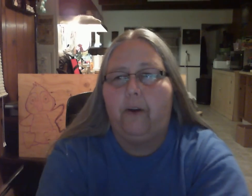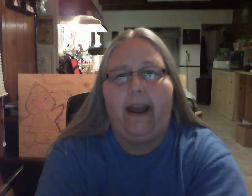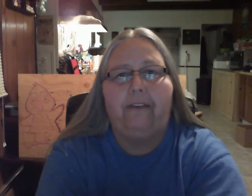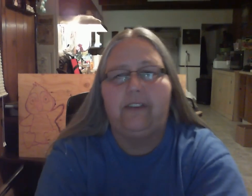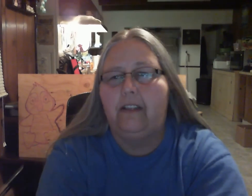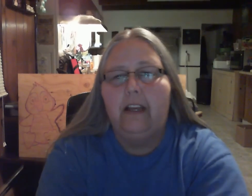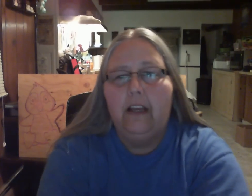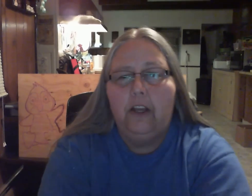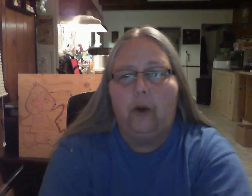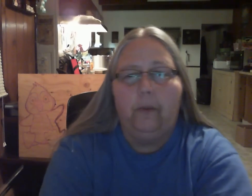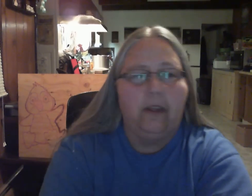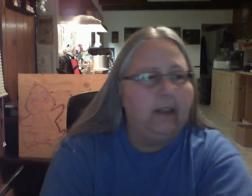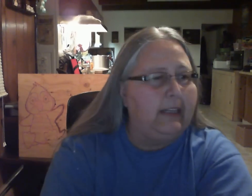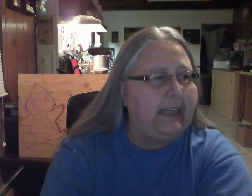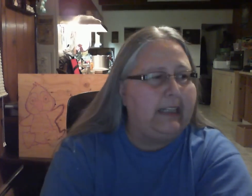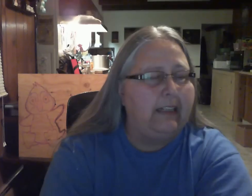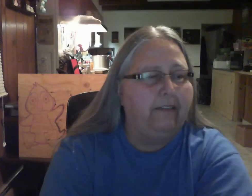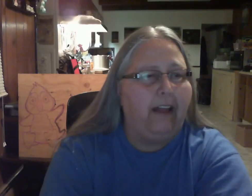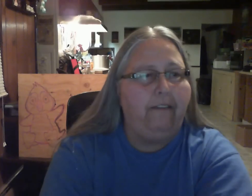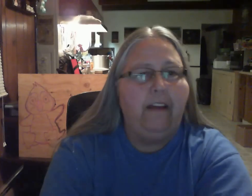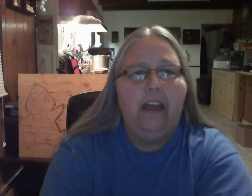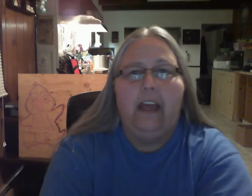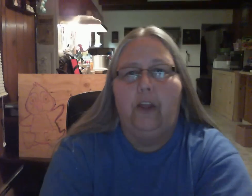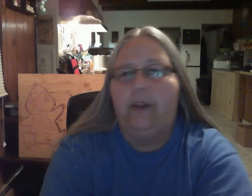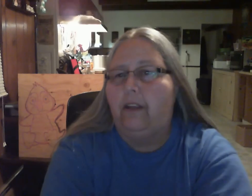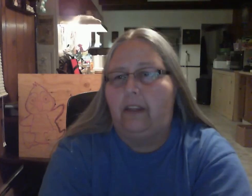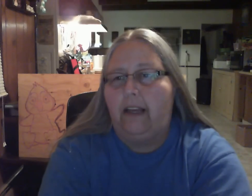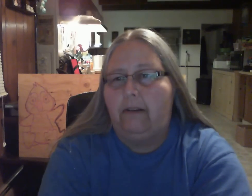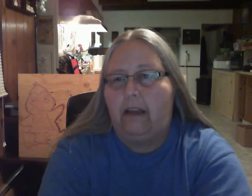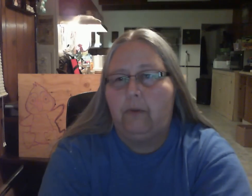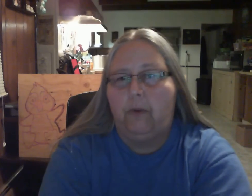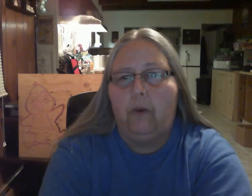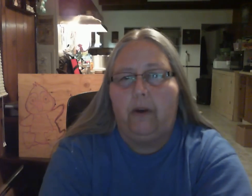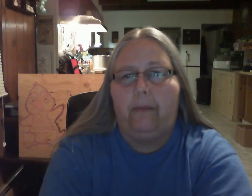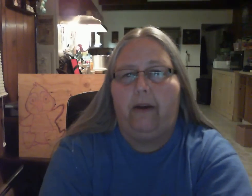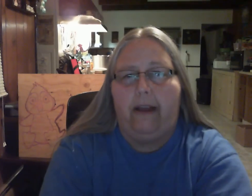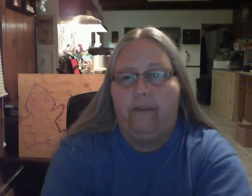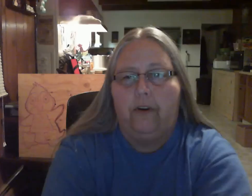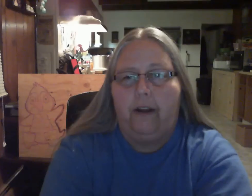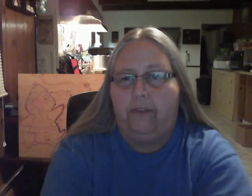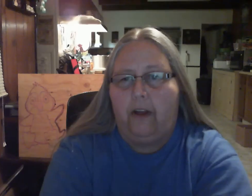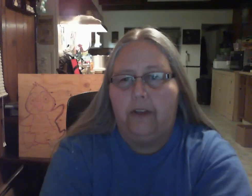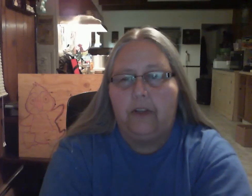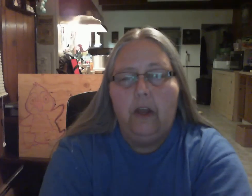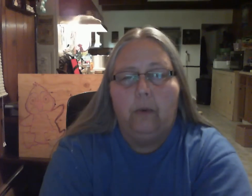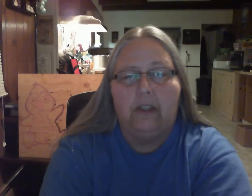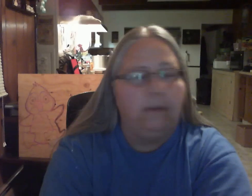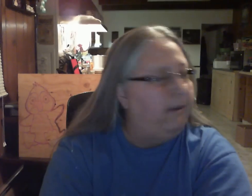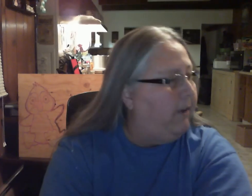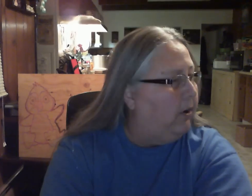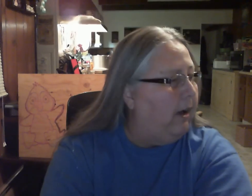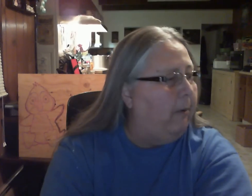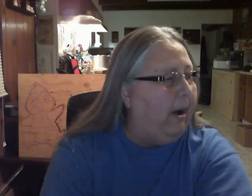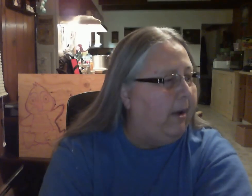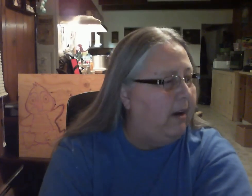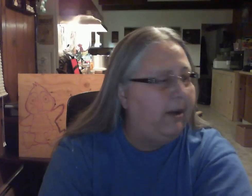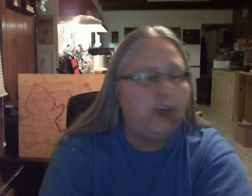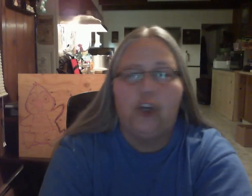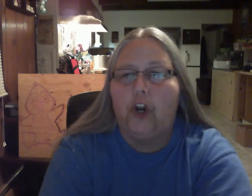crafts and you know the necessities of life and the only other thing i was i was really worried about ever after all this was my vehicle i wanted to make sure